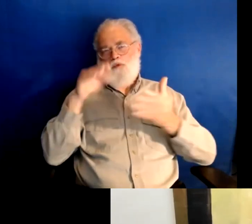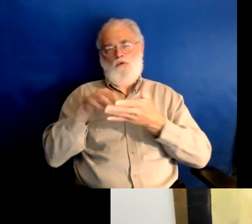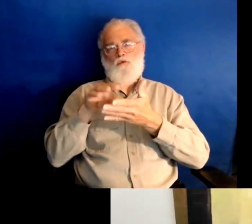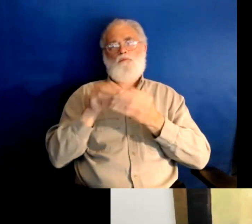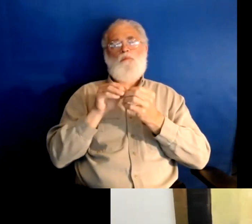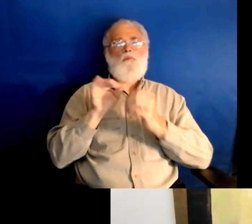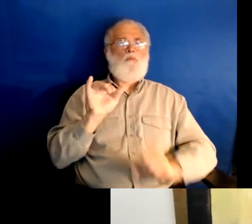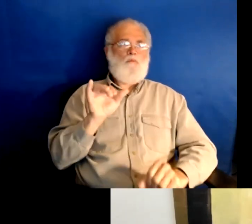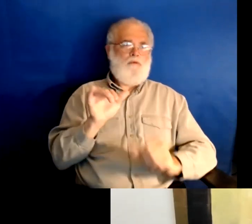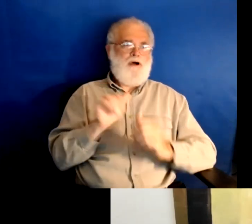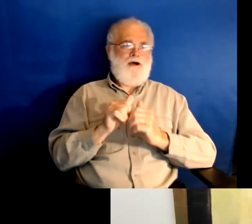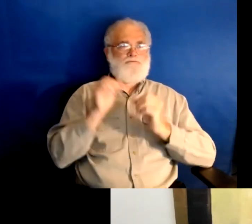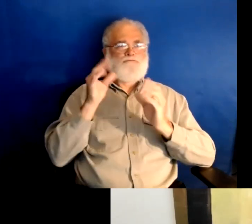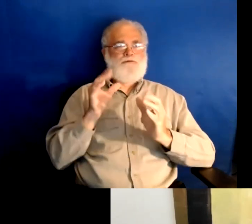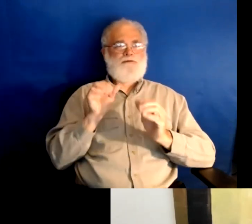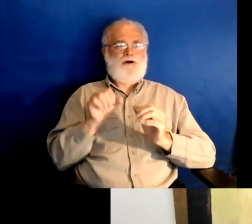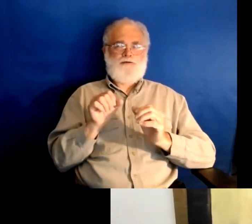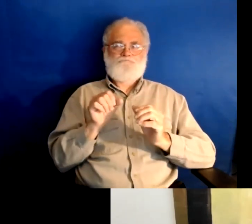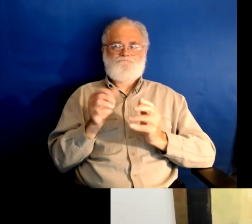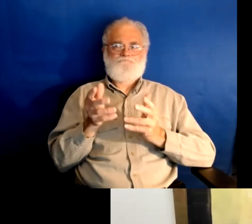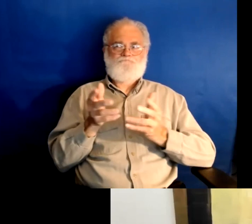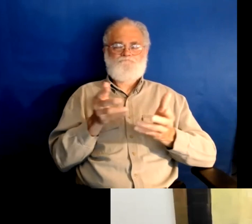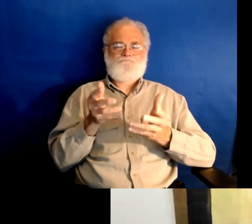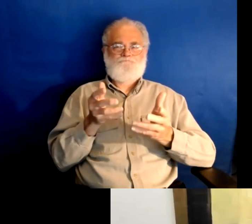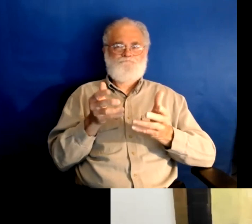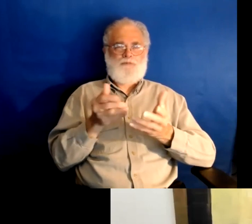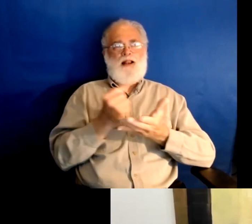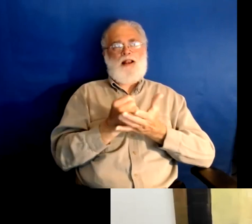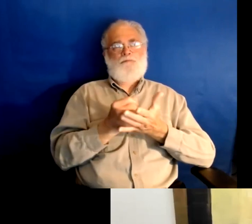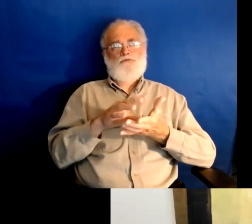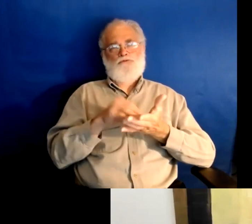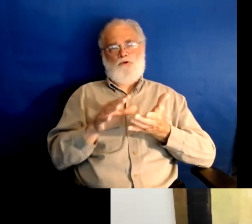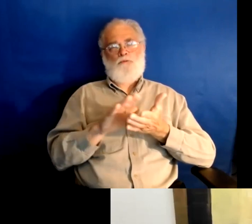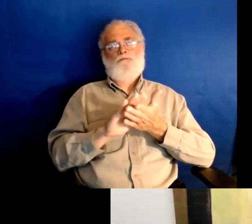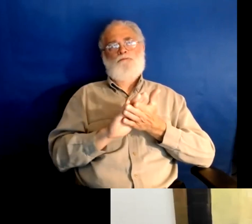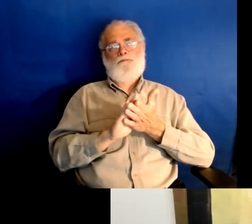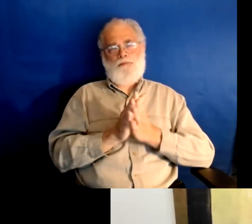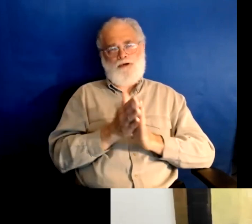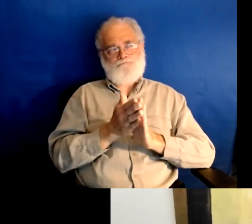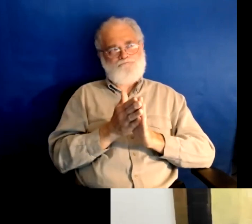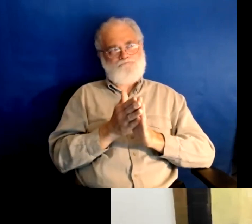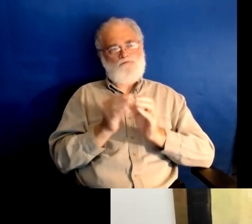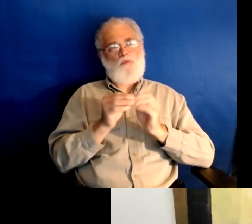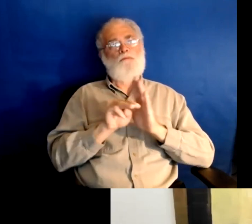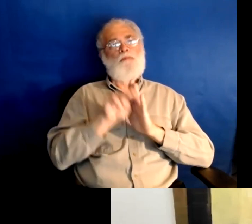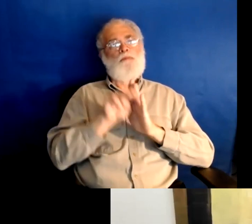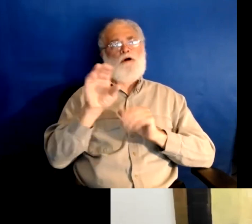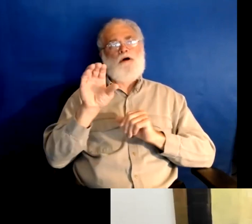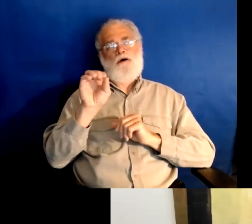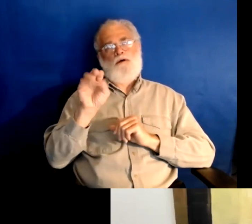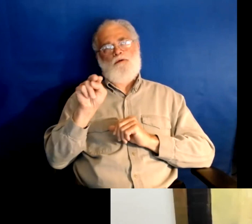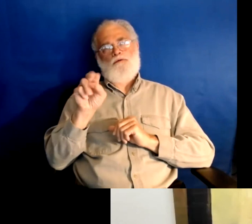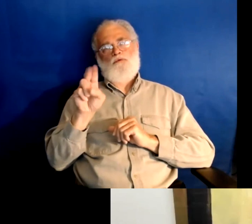improvement in grades, so the students can be more involved in how to interact and help the students